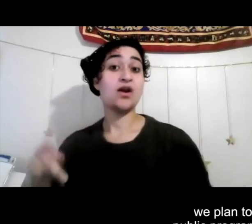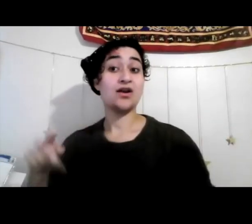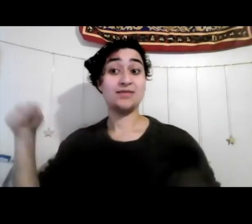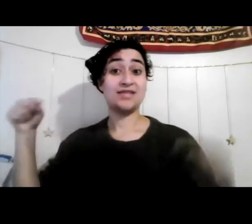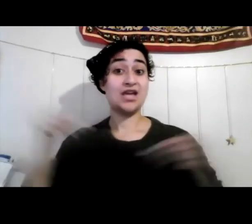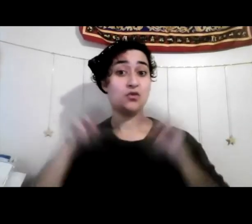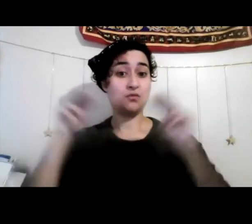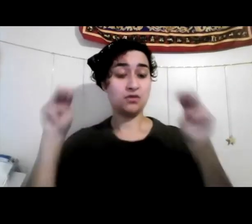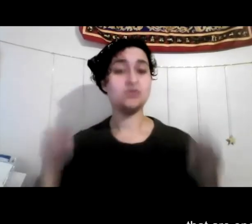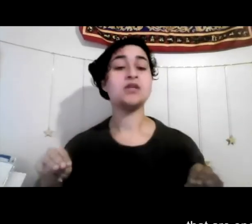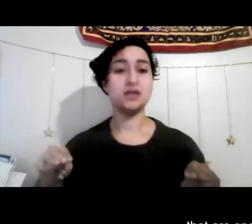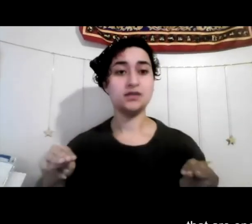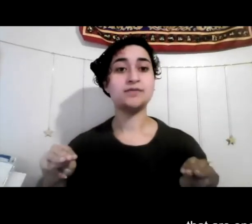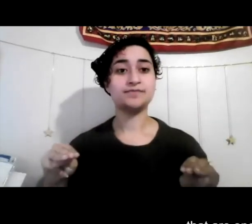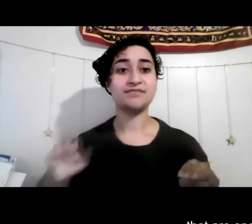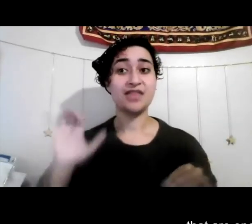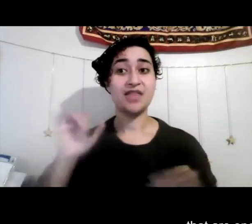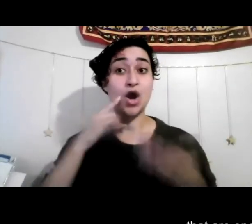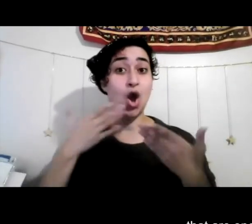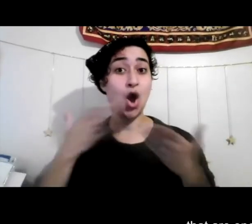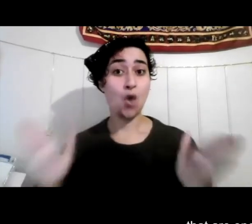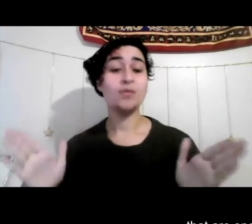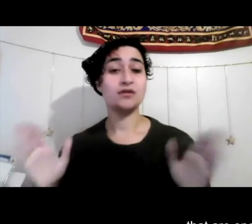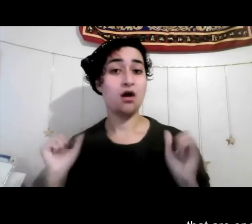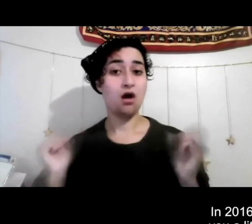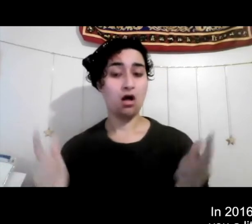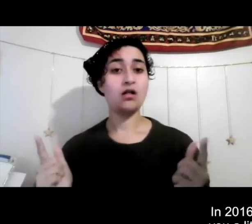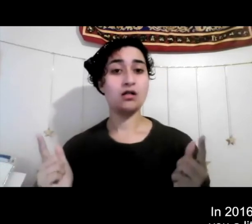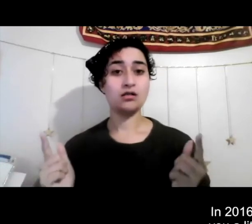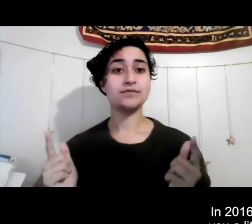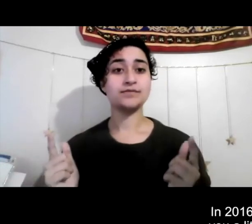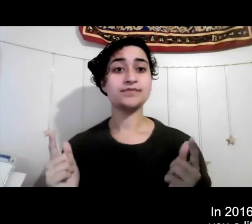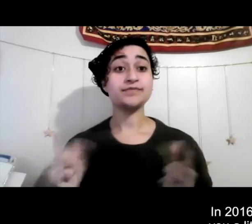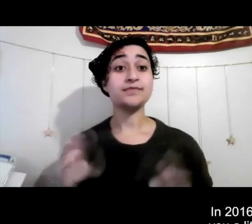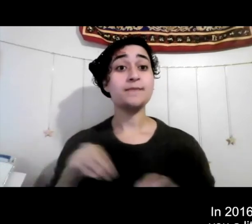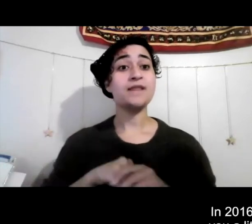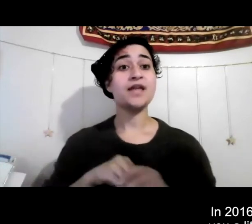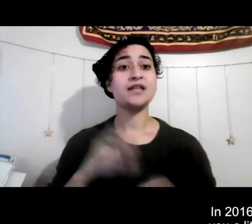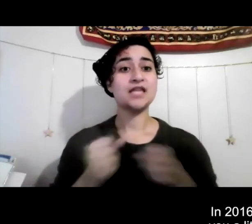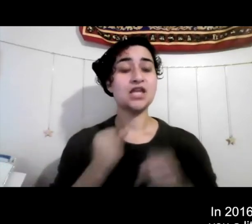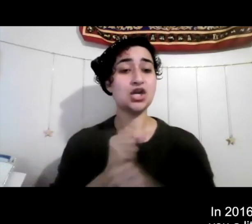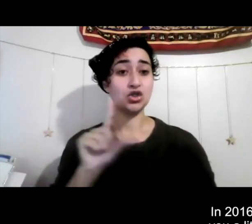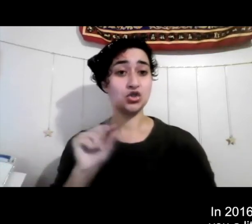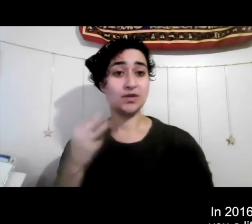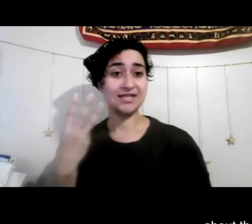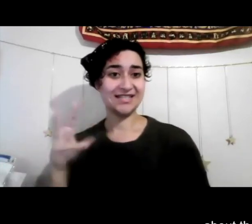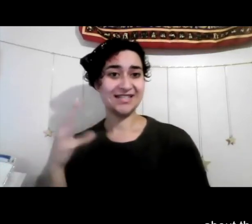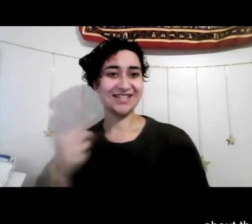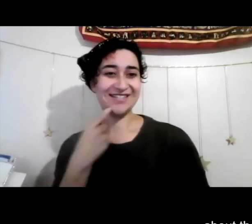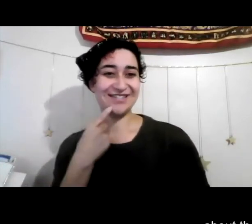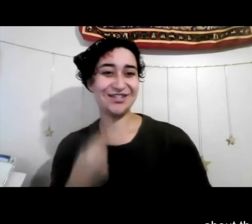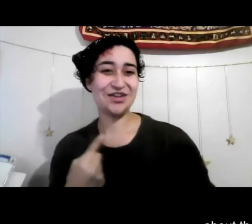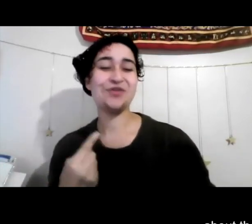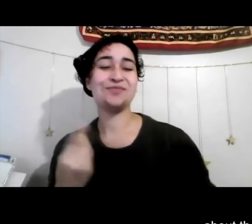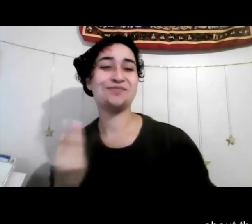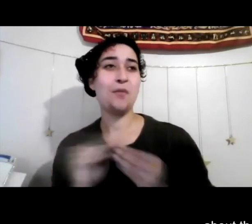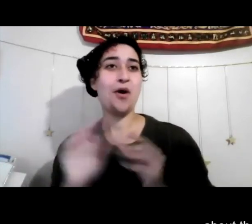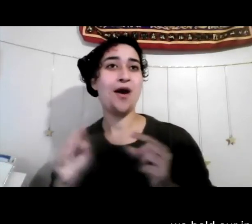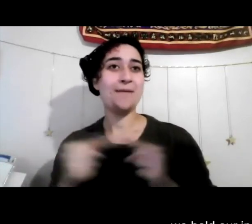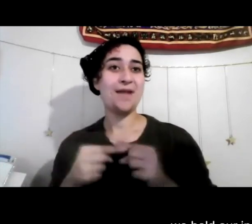museum that are open to the public. In 2016, just to tell you a little bit more about the Artist